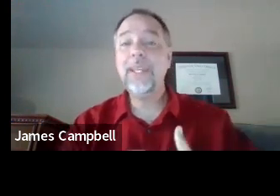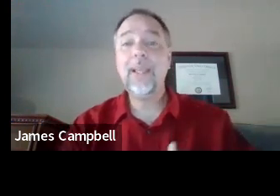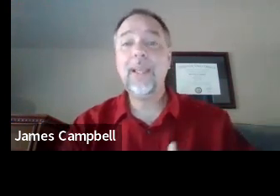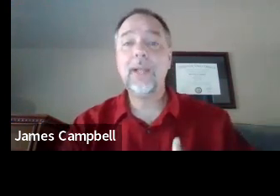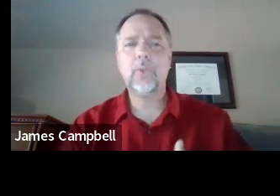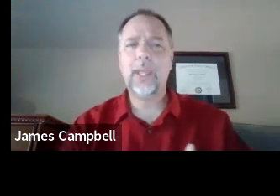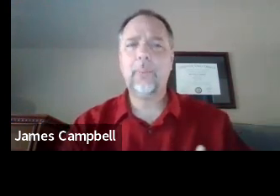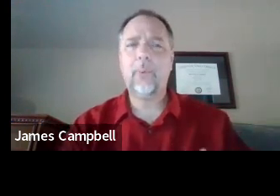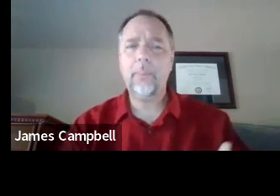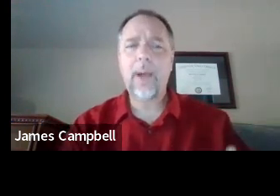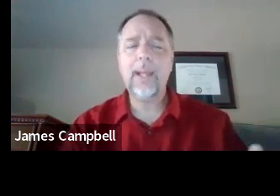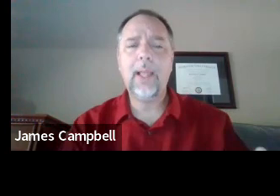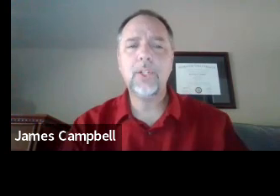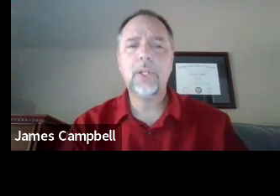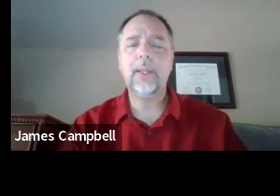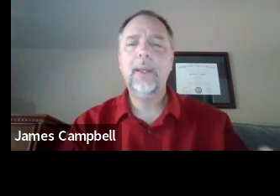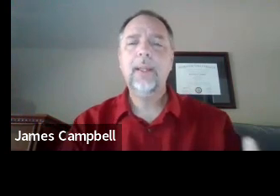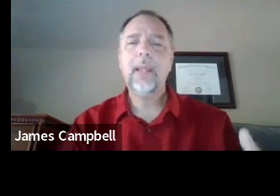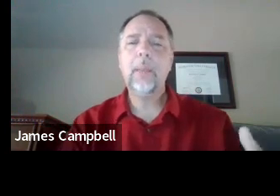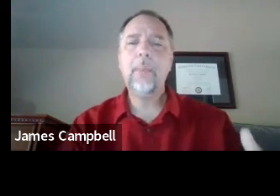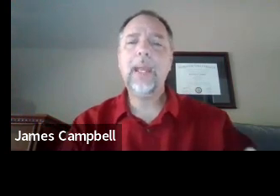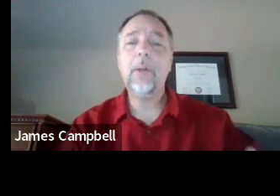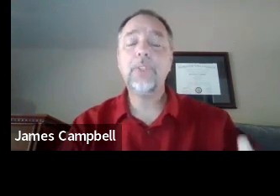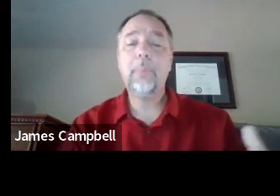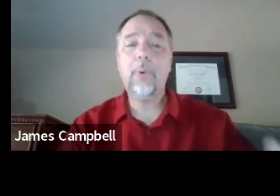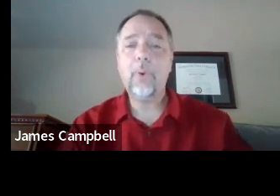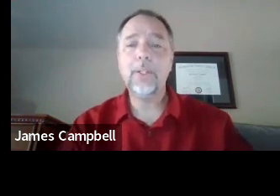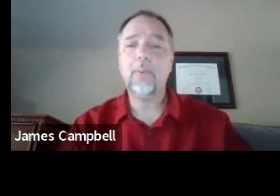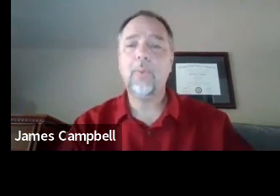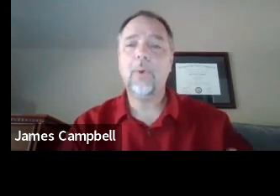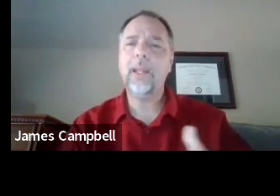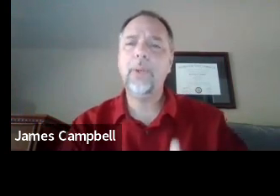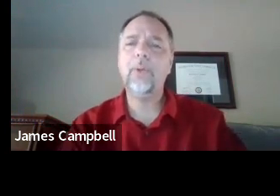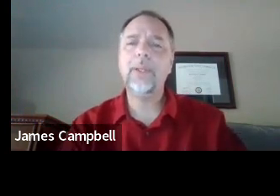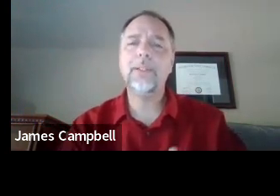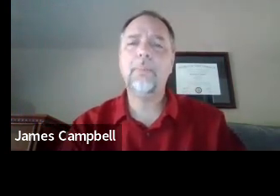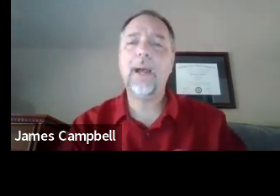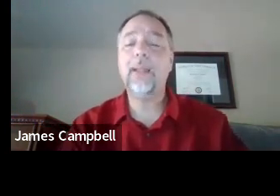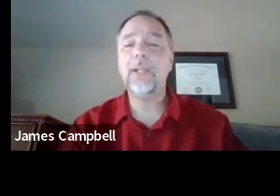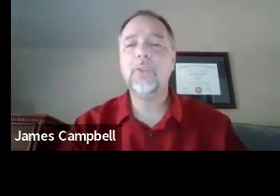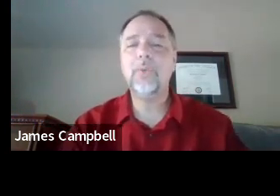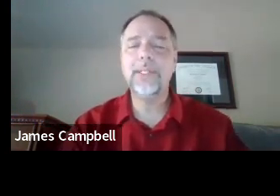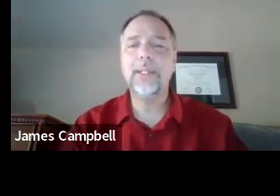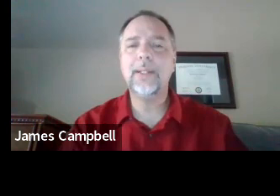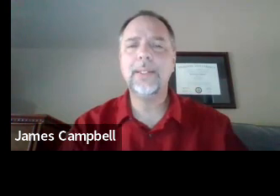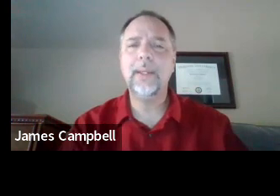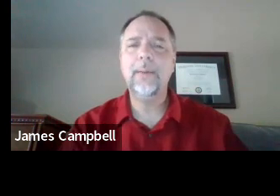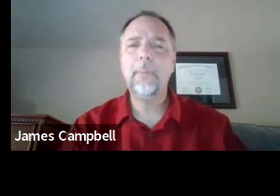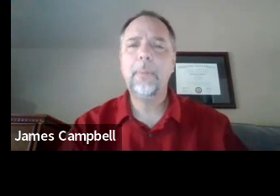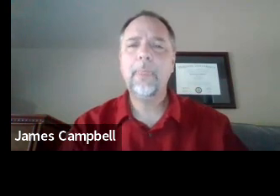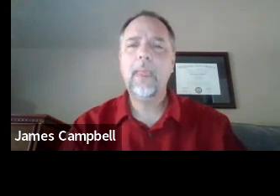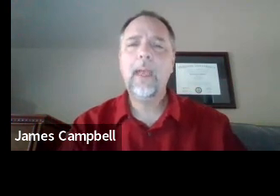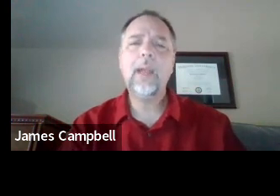a physiological standpoint, biologically, that might help support someone in building some biological